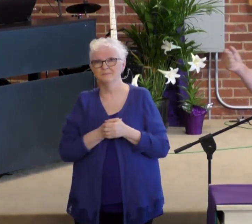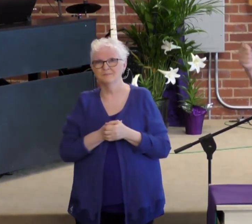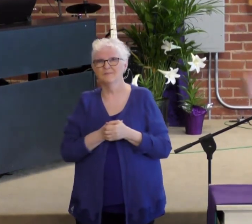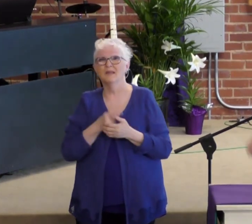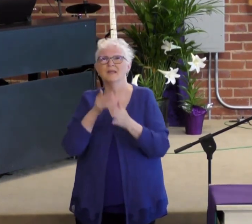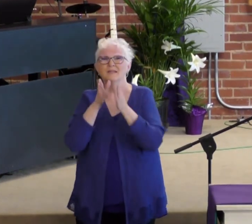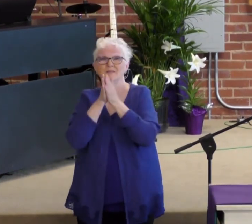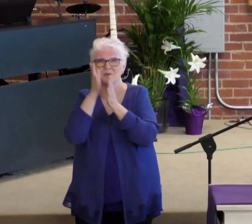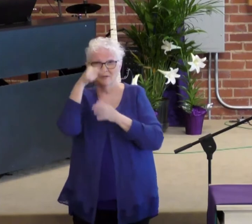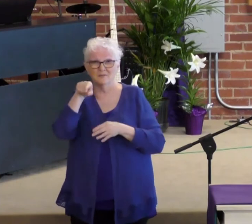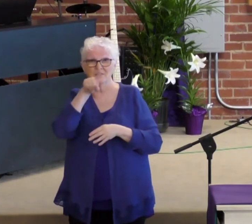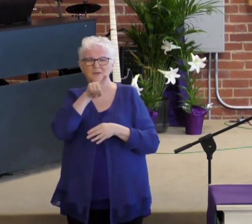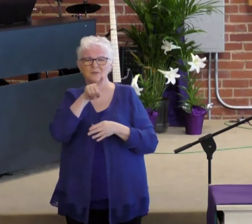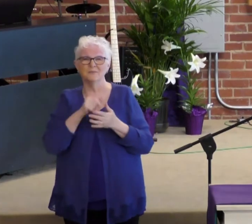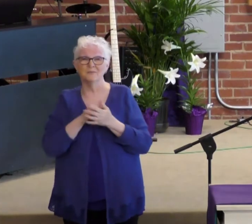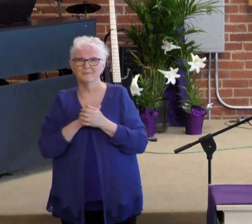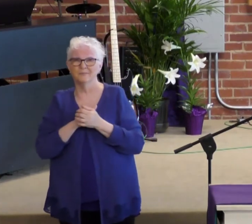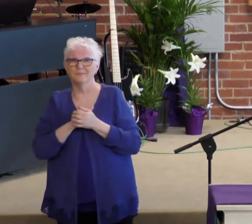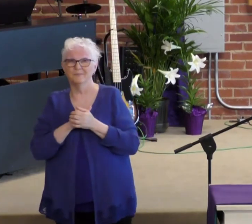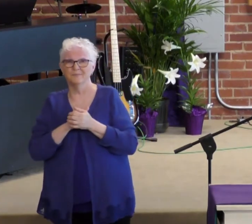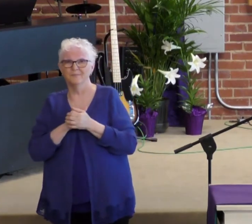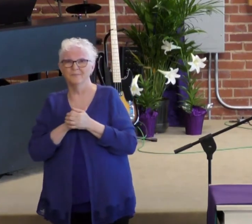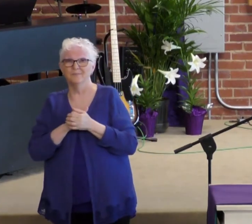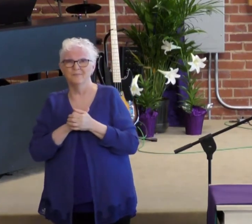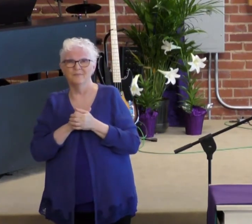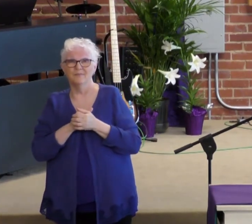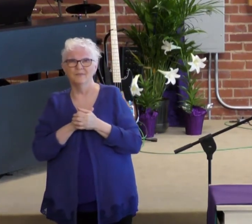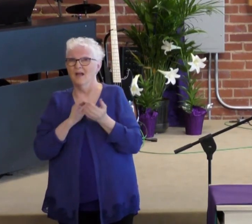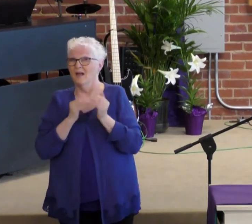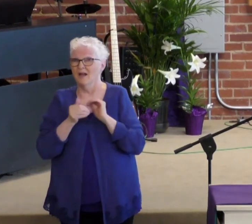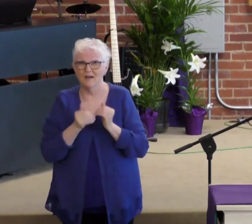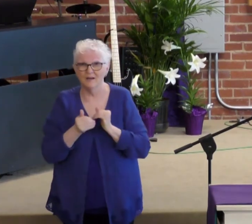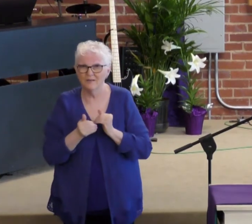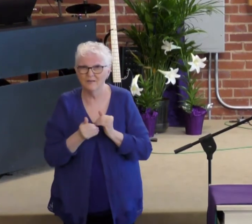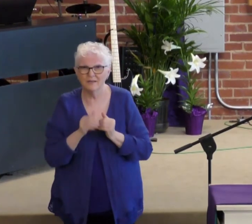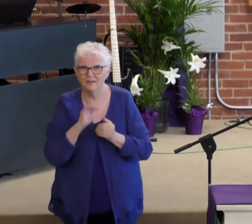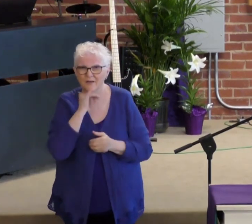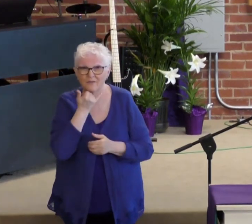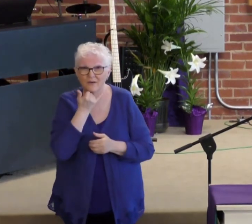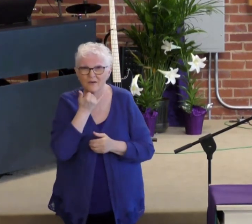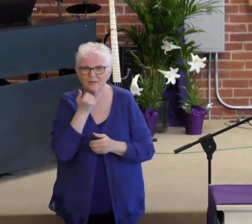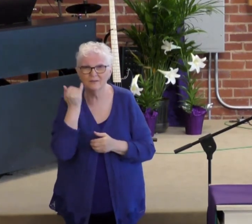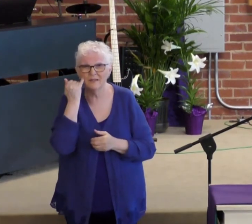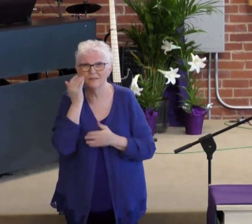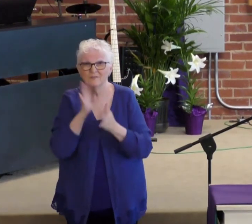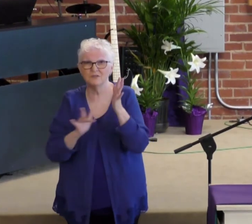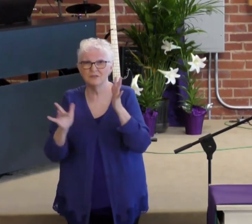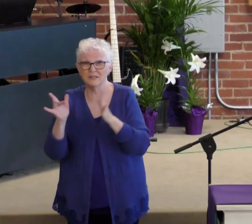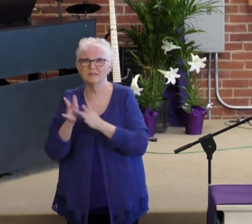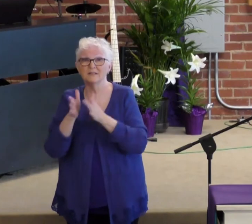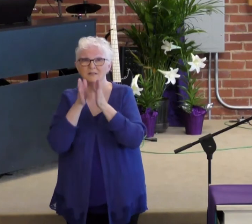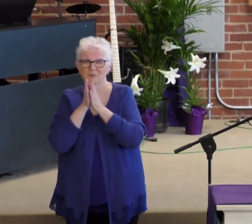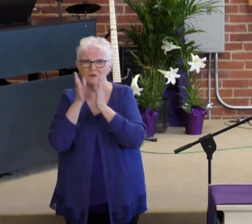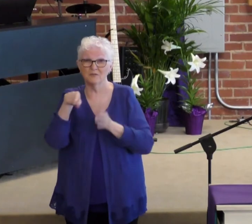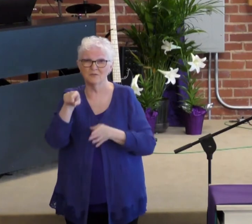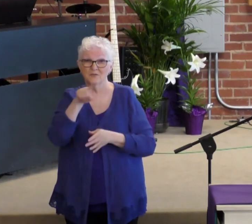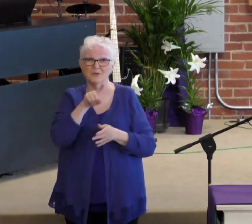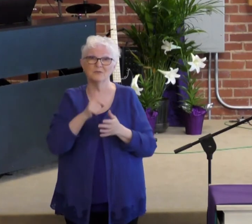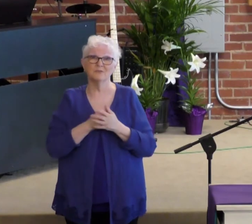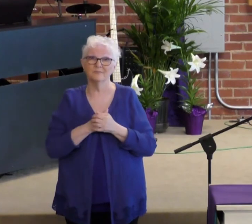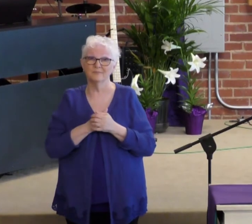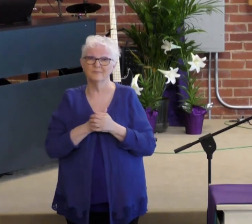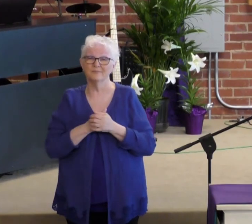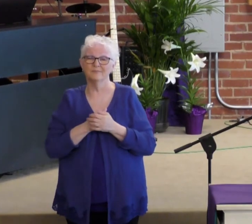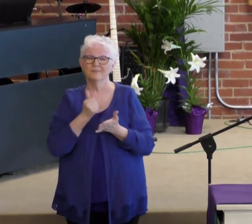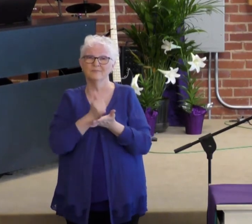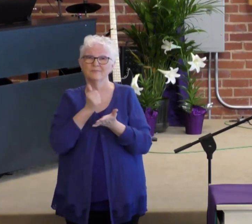He's praying for you. And how can it go wrong if Jesus is praying for us?